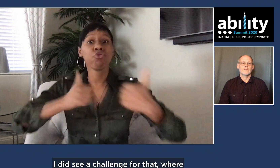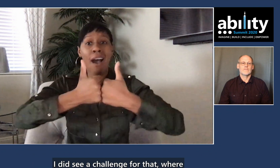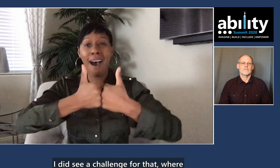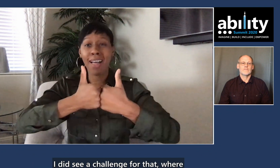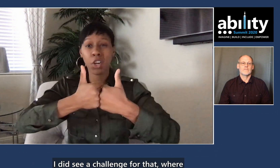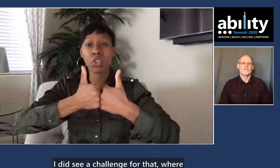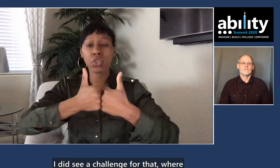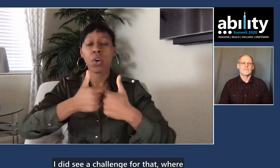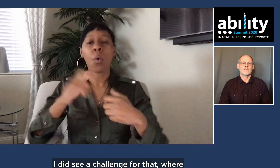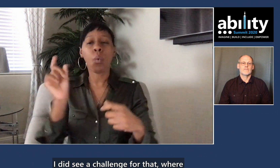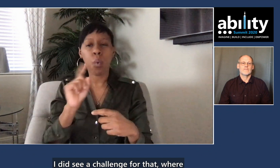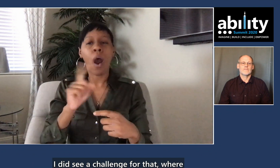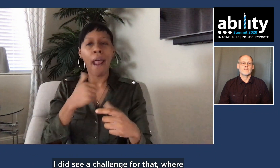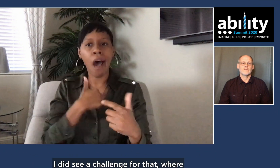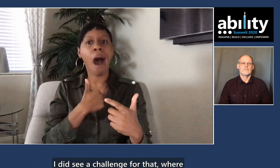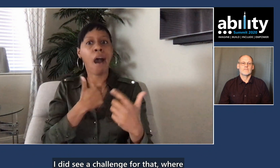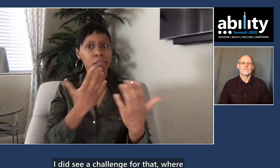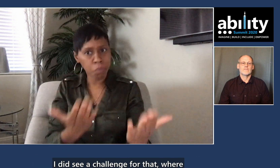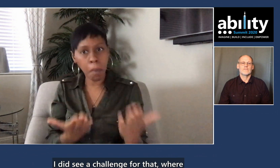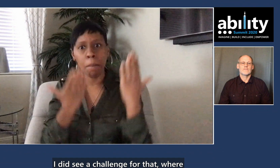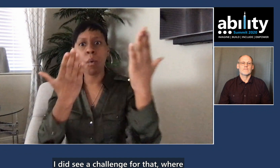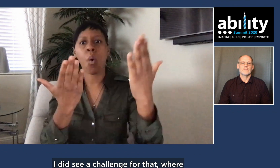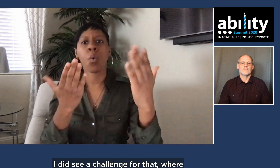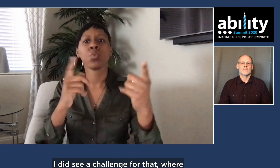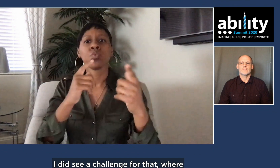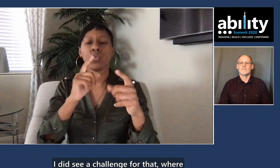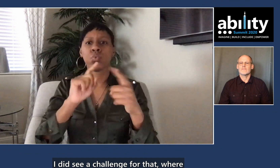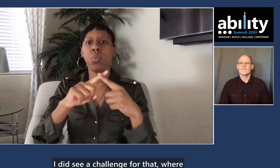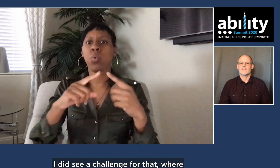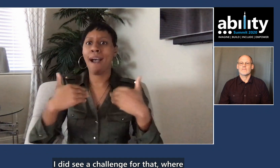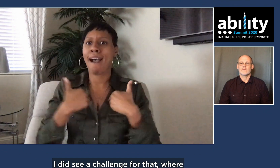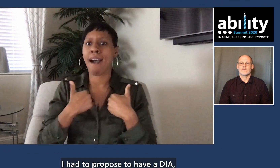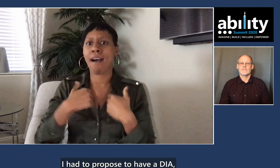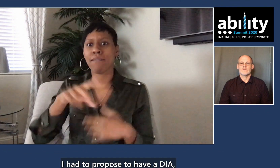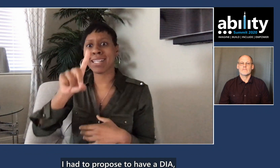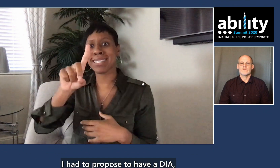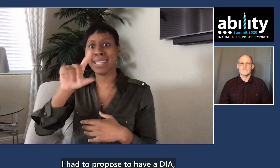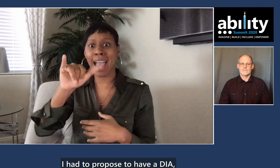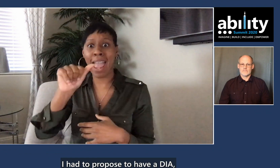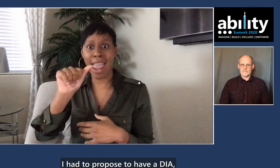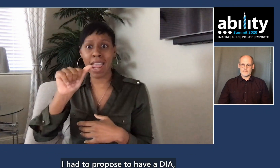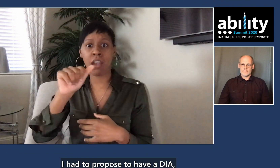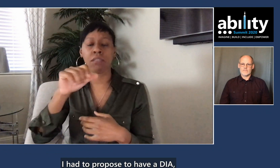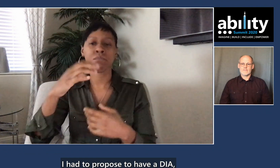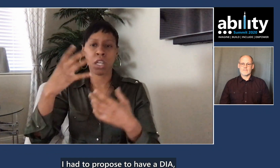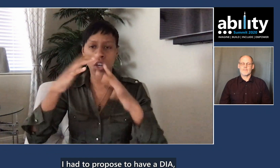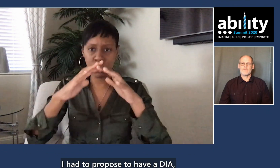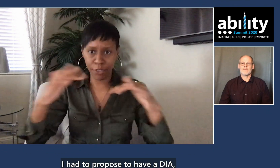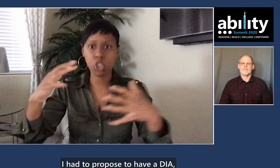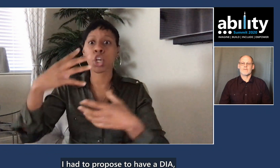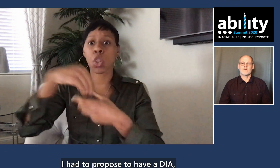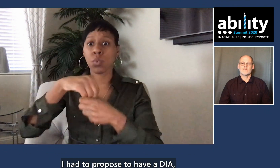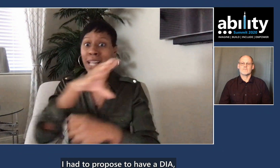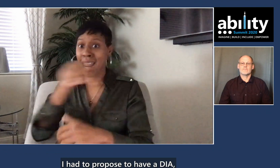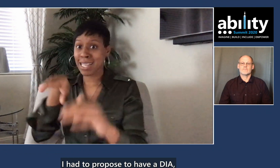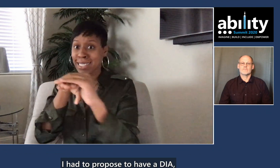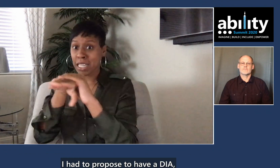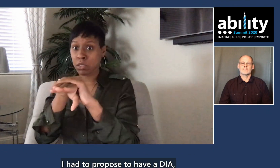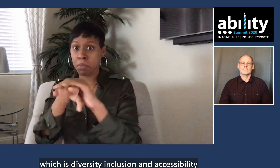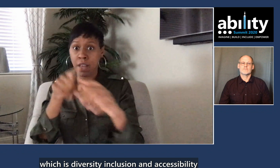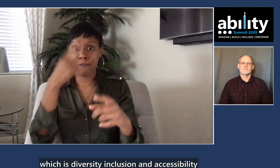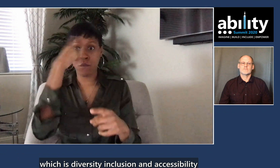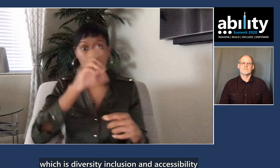see a challenge for that, where I had to propose to have DIA, which